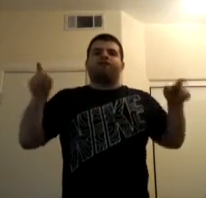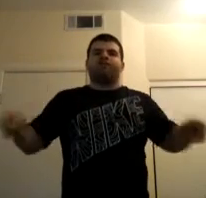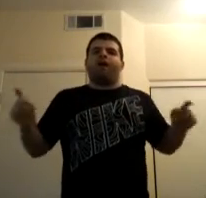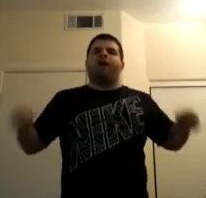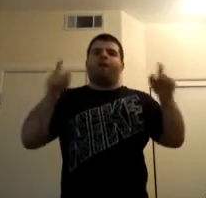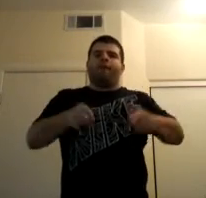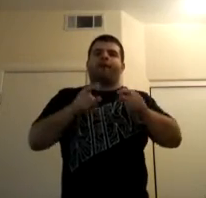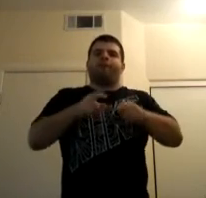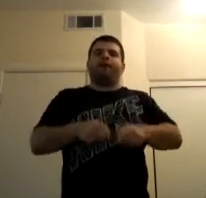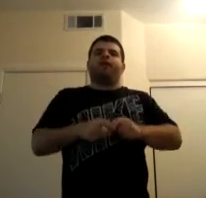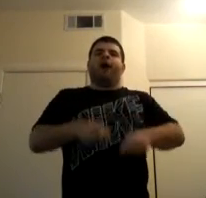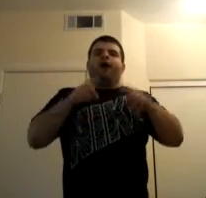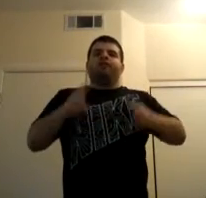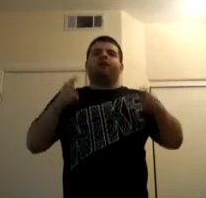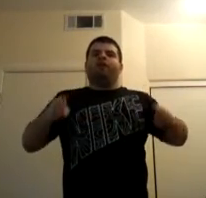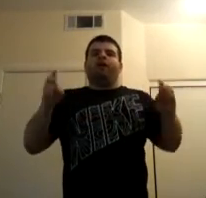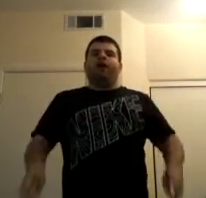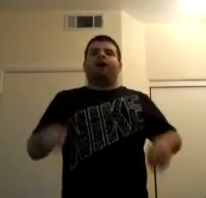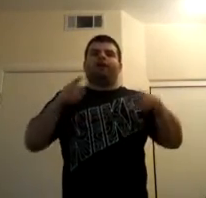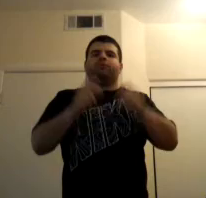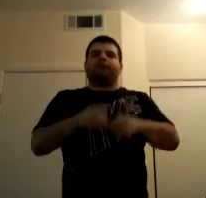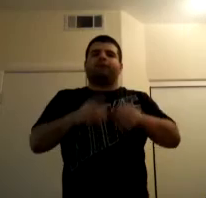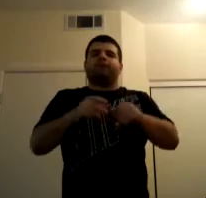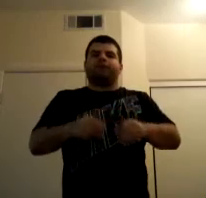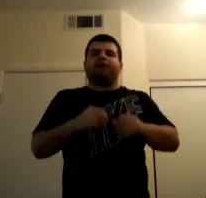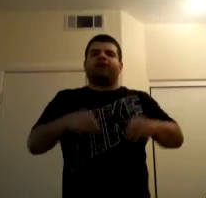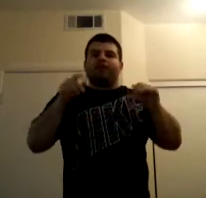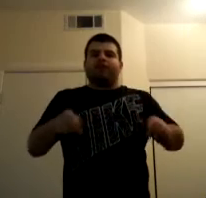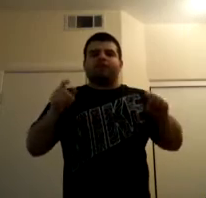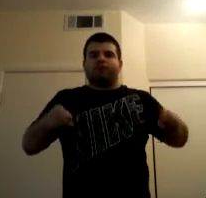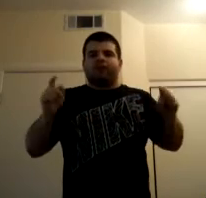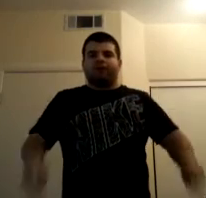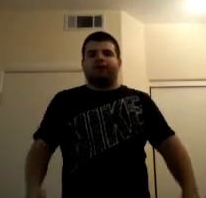Let's go.